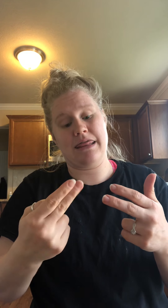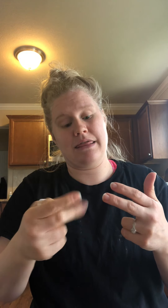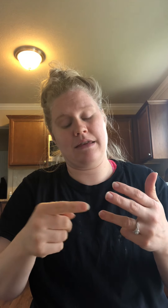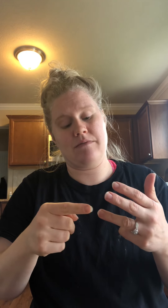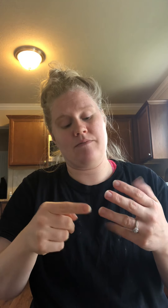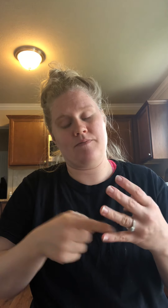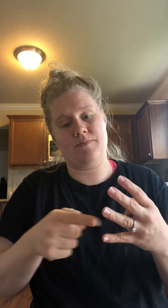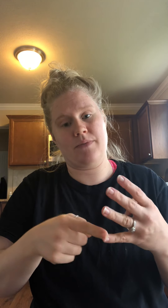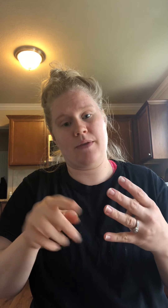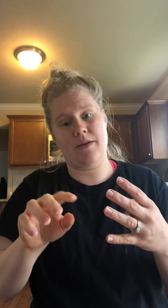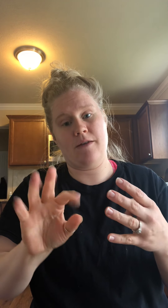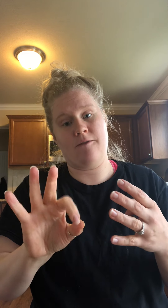feet,